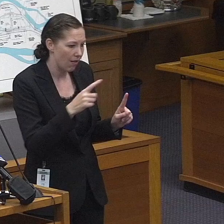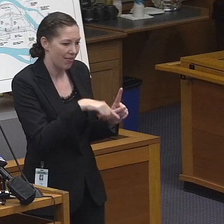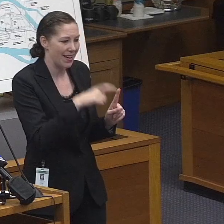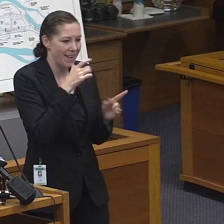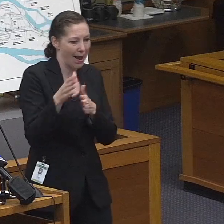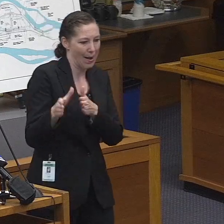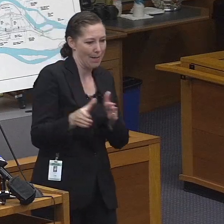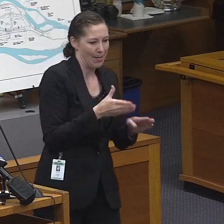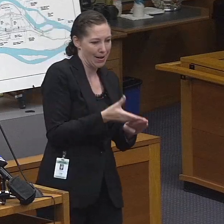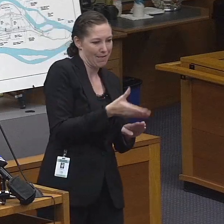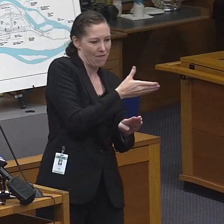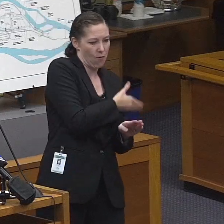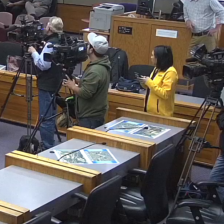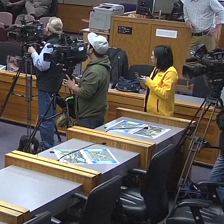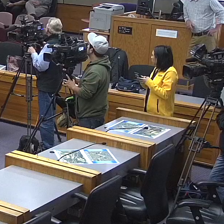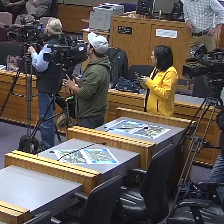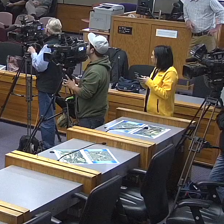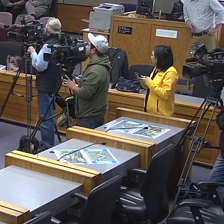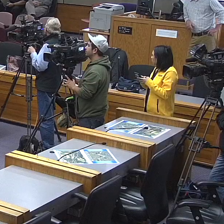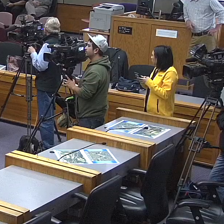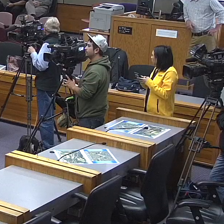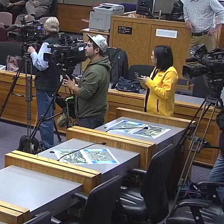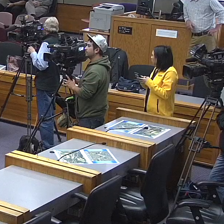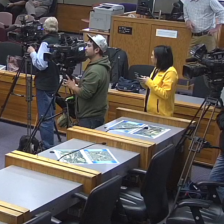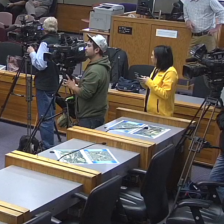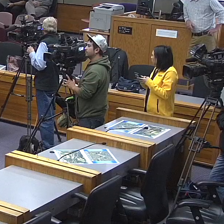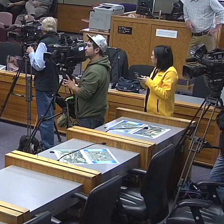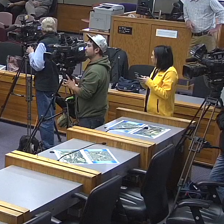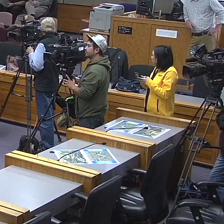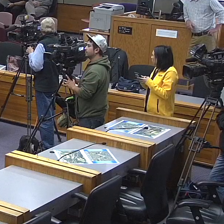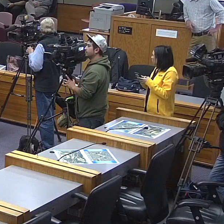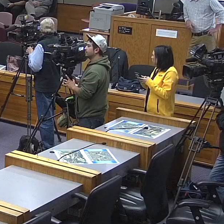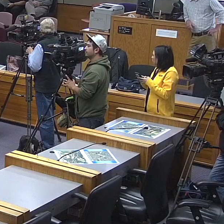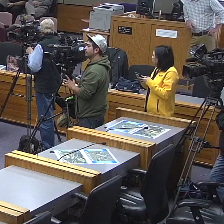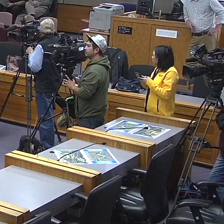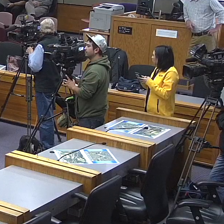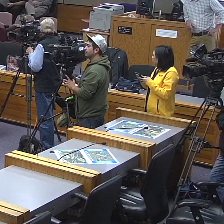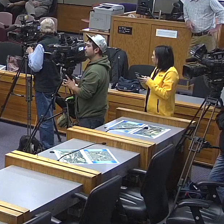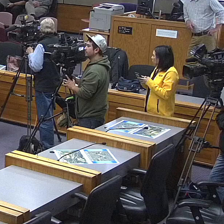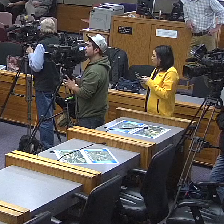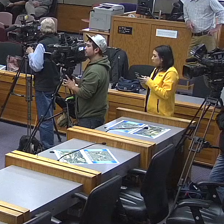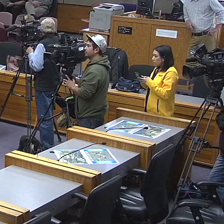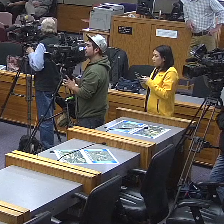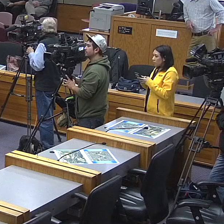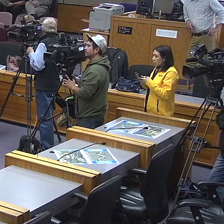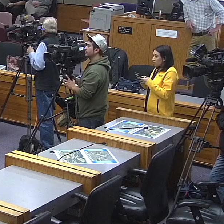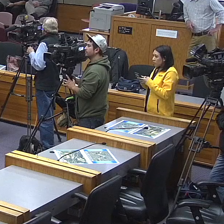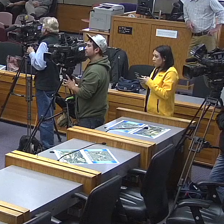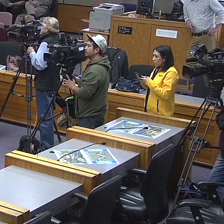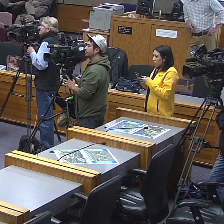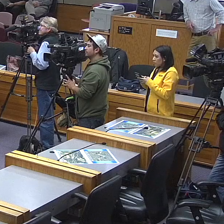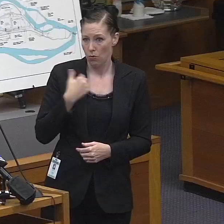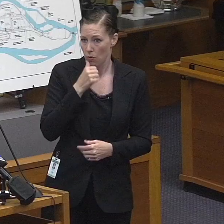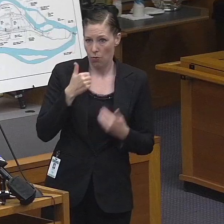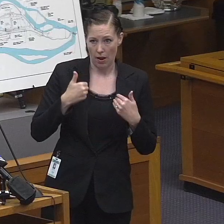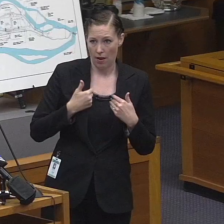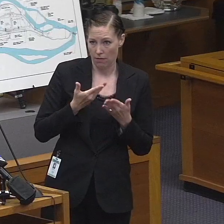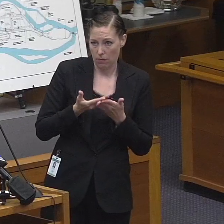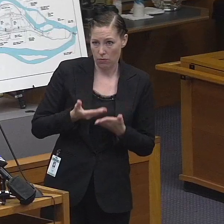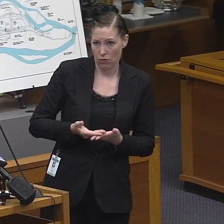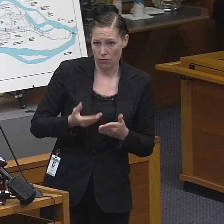are just it's tests. It's not no large scale sort of practical uses. That's correct.